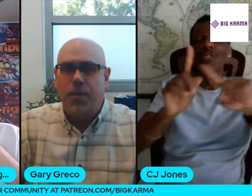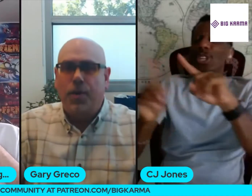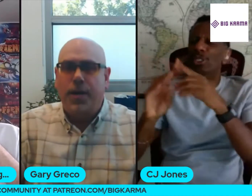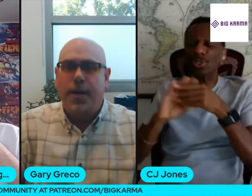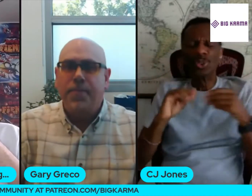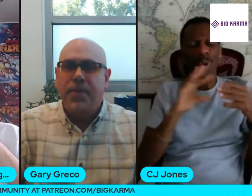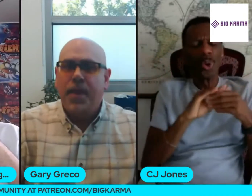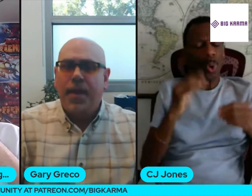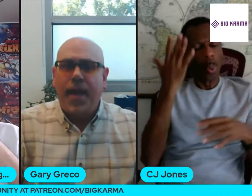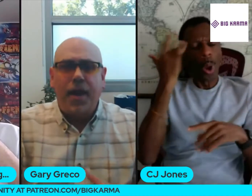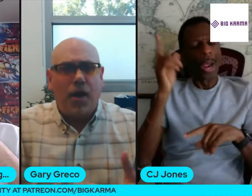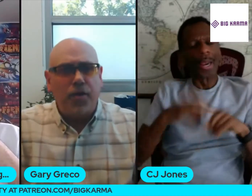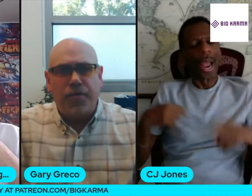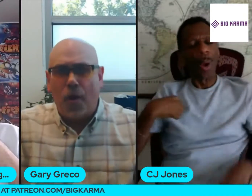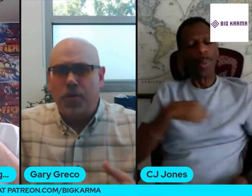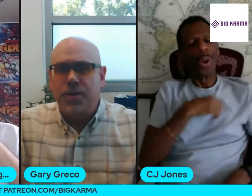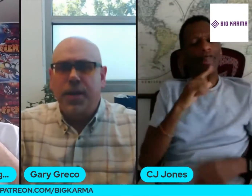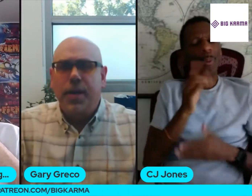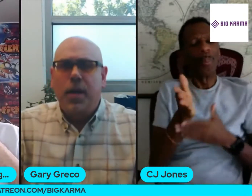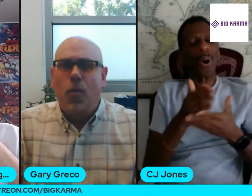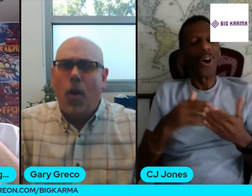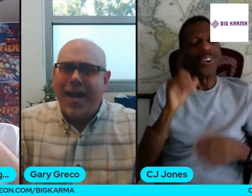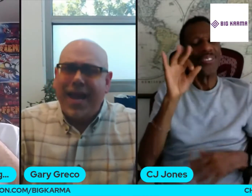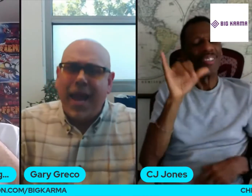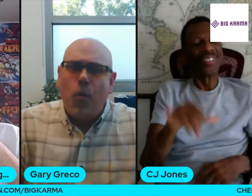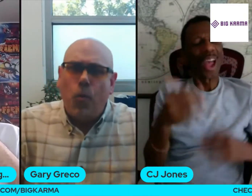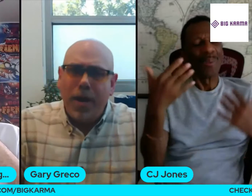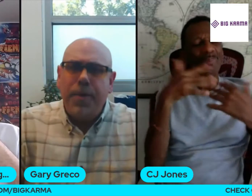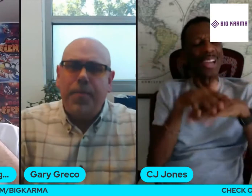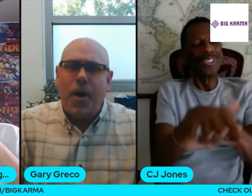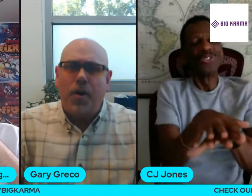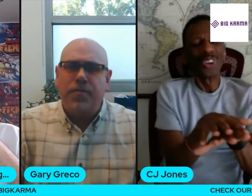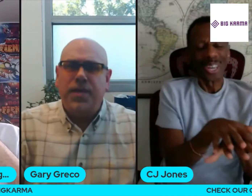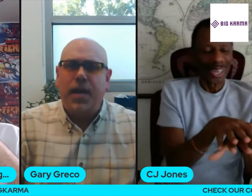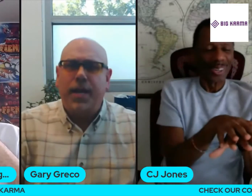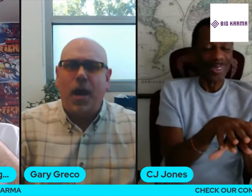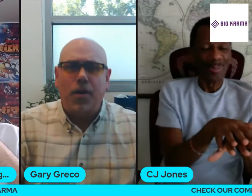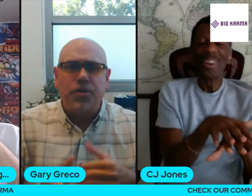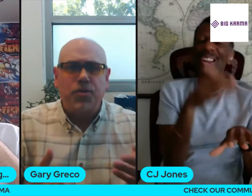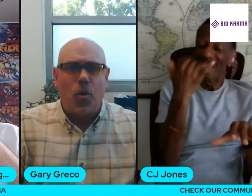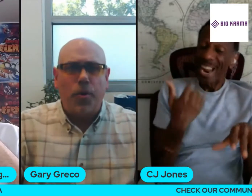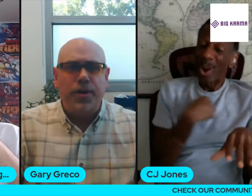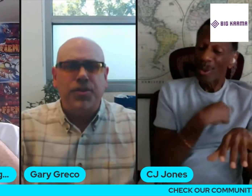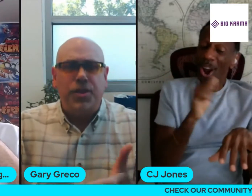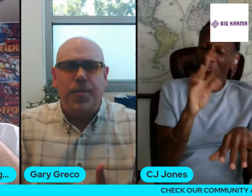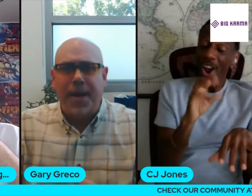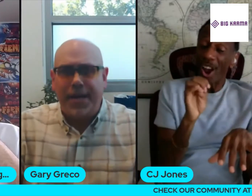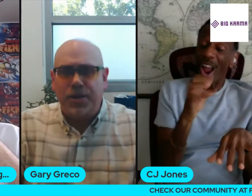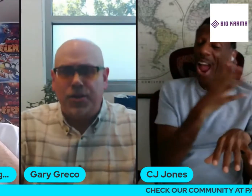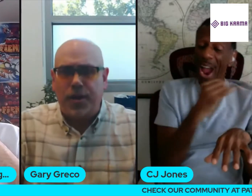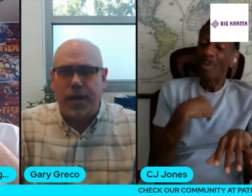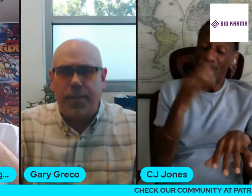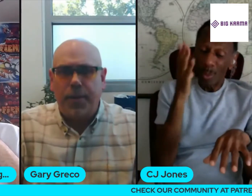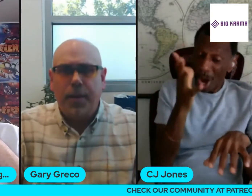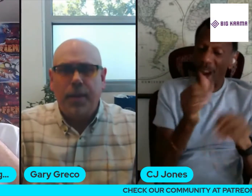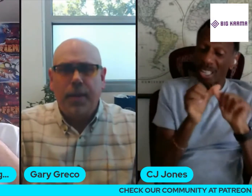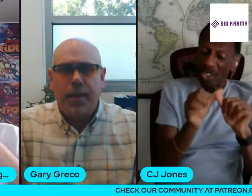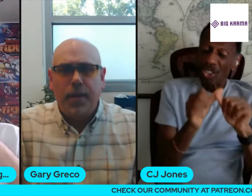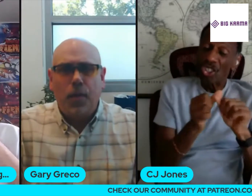in the community and other folks. Why can't we be part of telling our stories to the